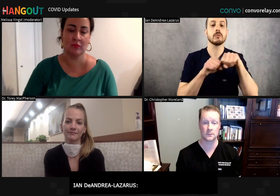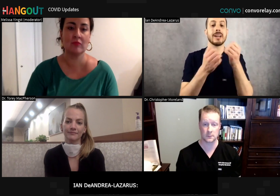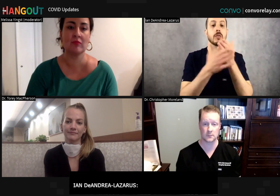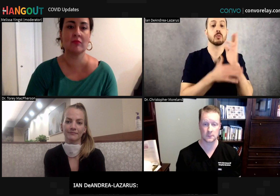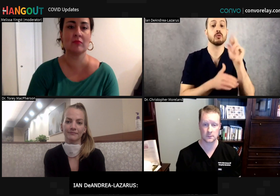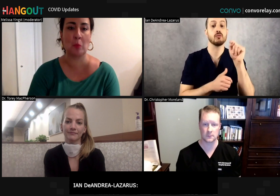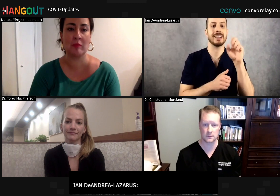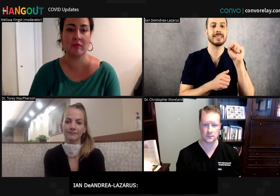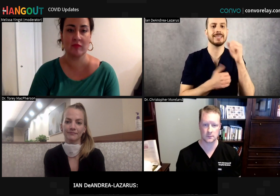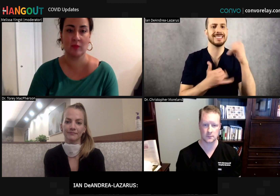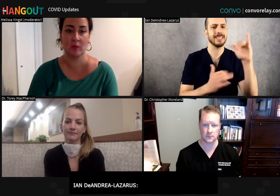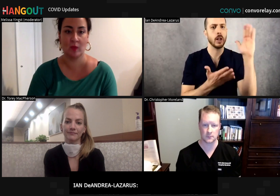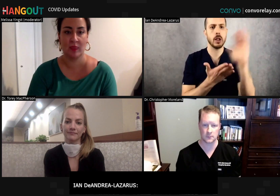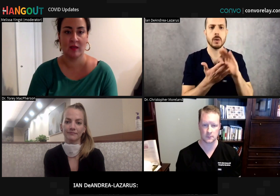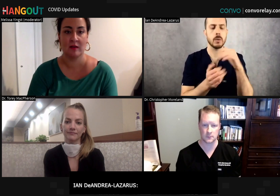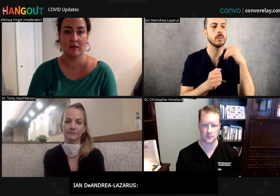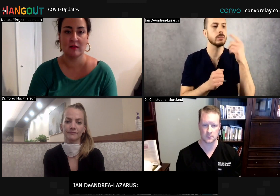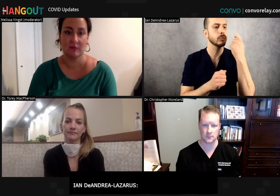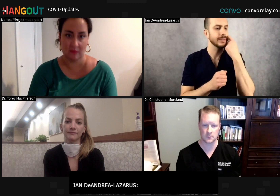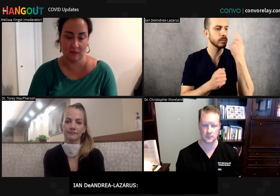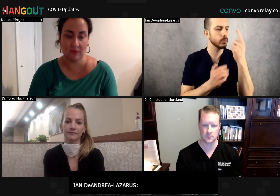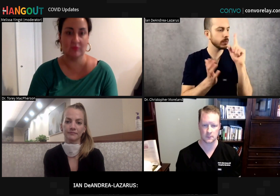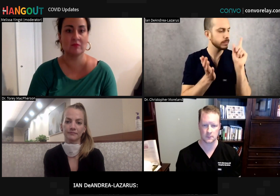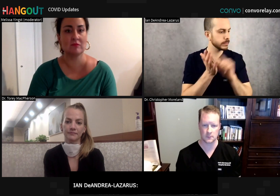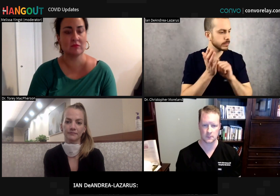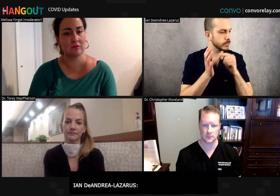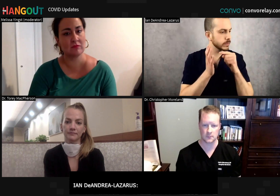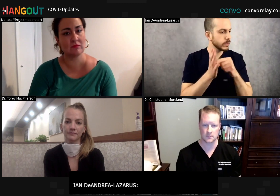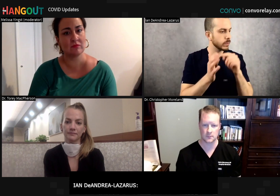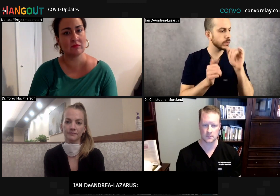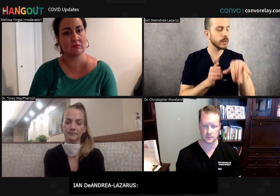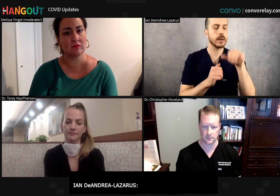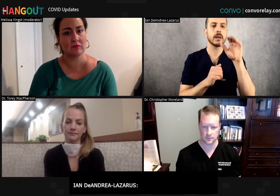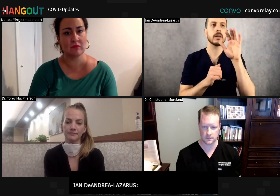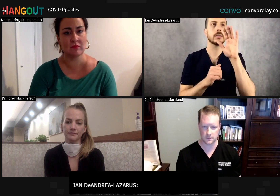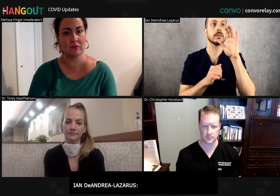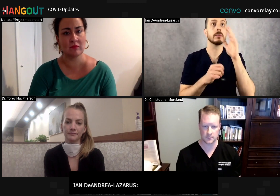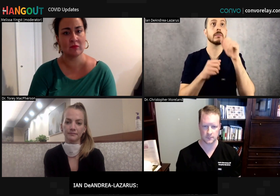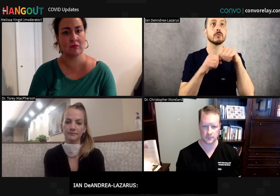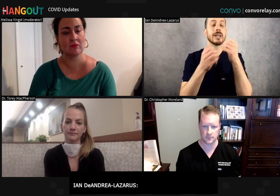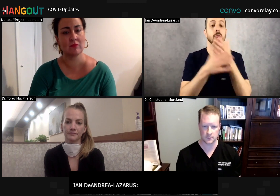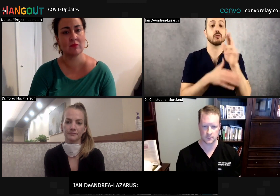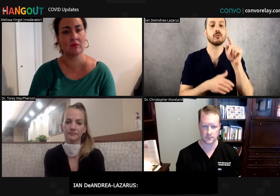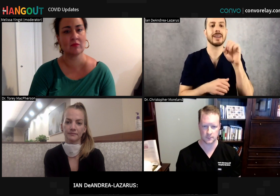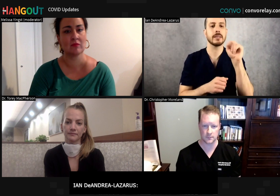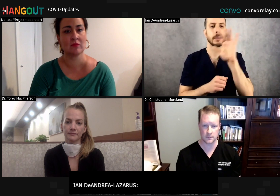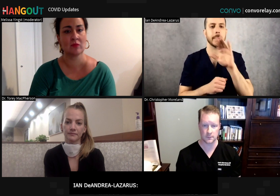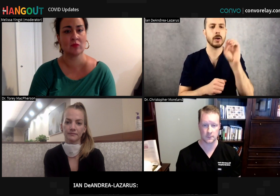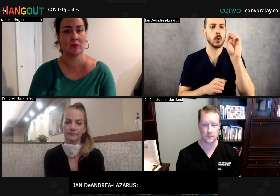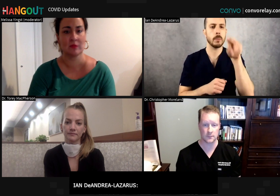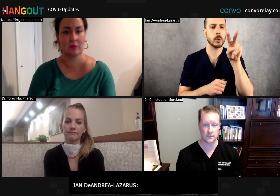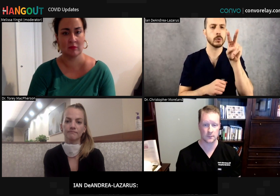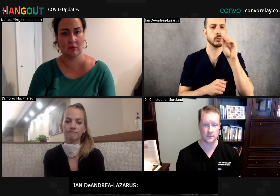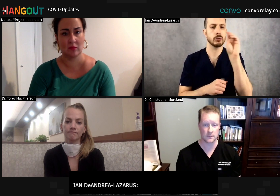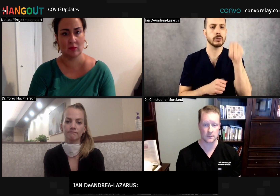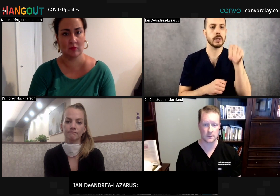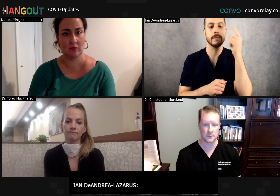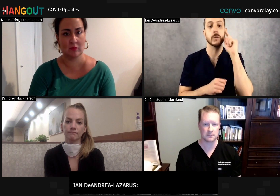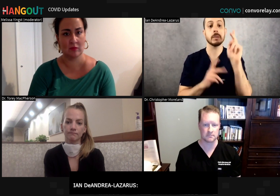still low. So breakthrough rates are very low among the vaccinated. One recent publication mentioned that the breakthrough rates are